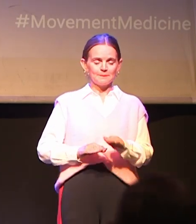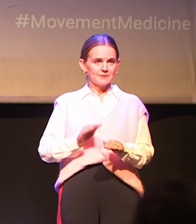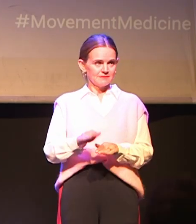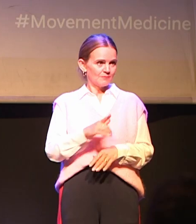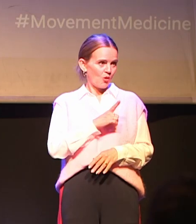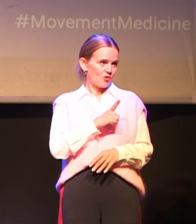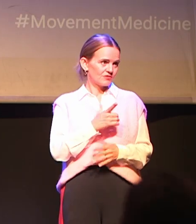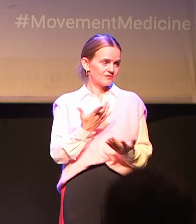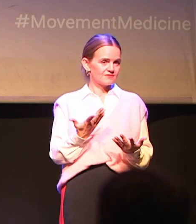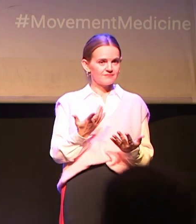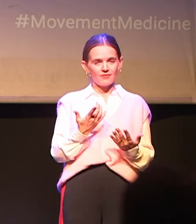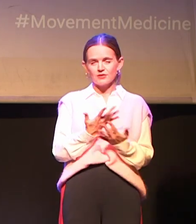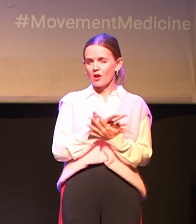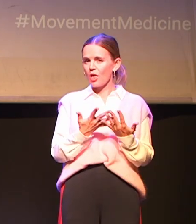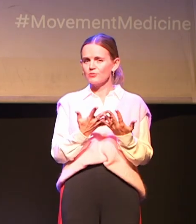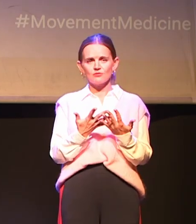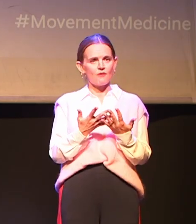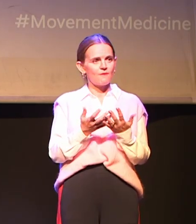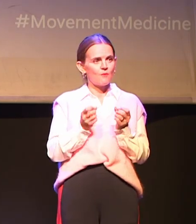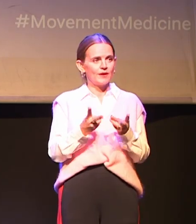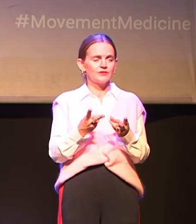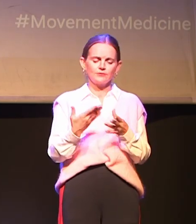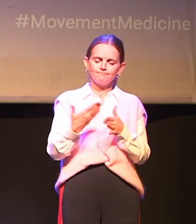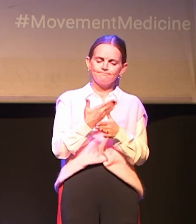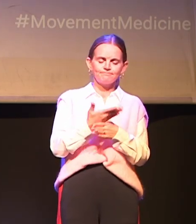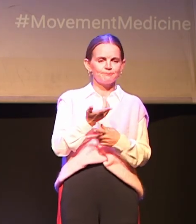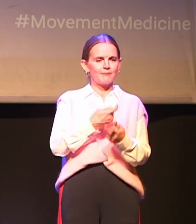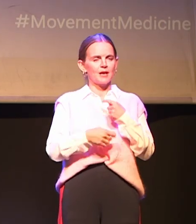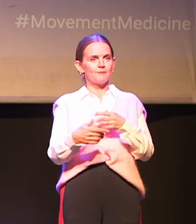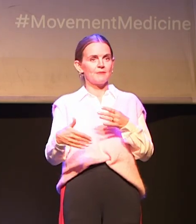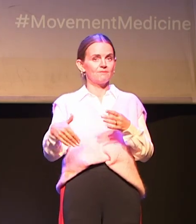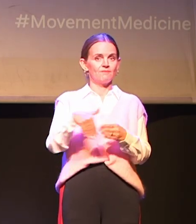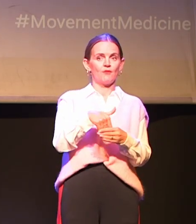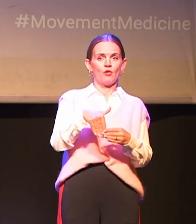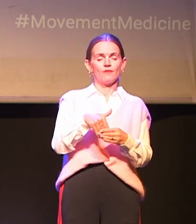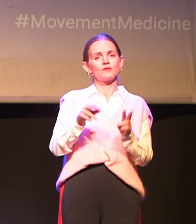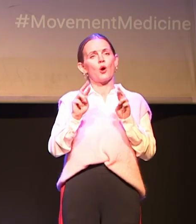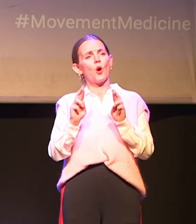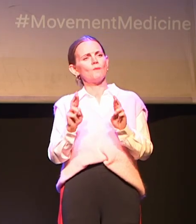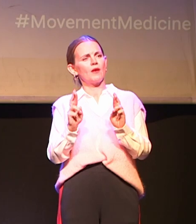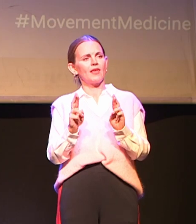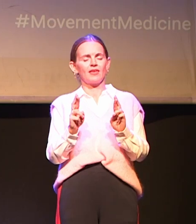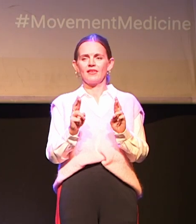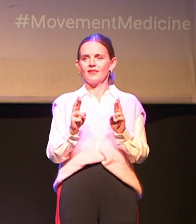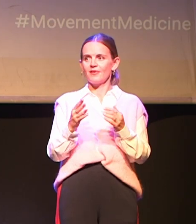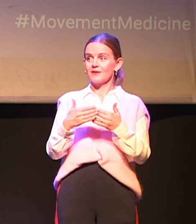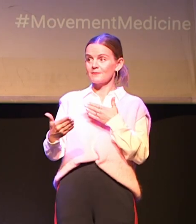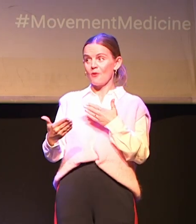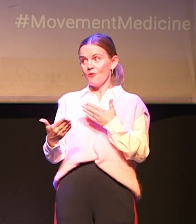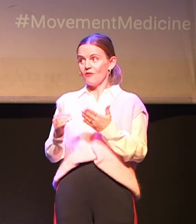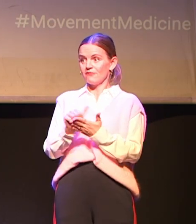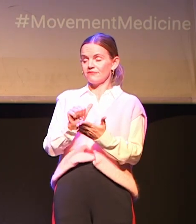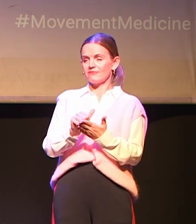folks can, move on from this space and get involved. And hopefully there are more and more entry points. And then would like